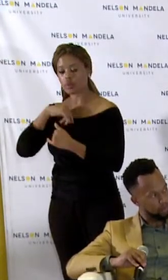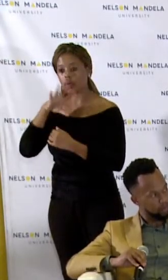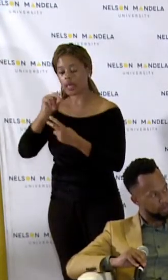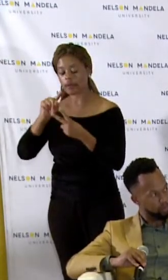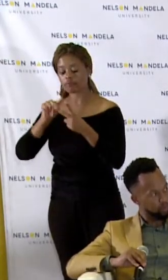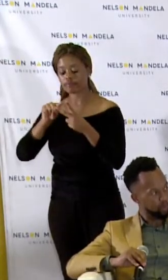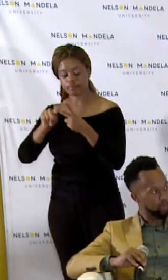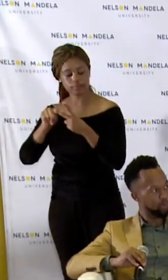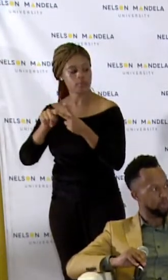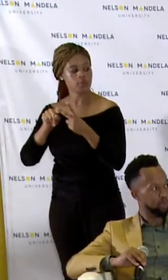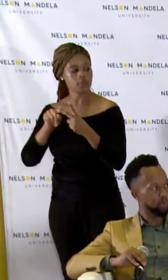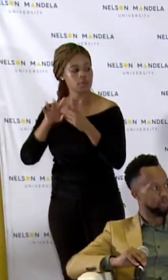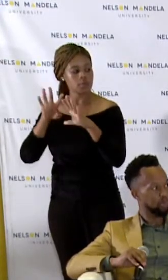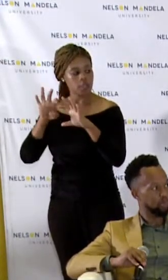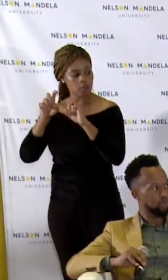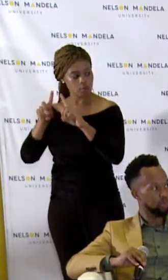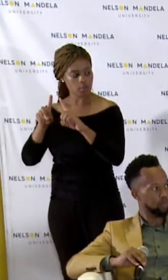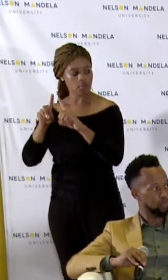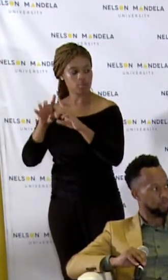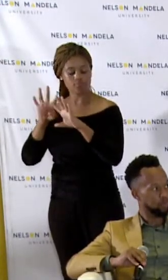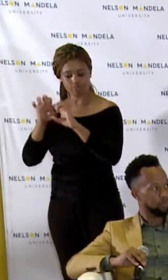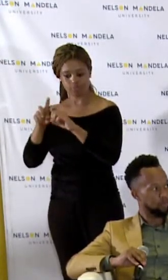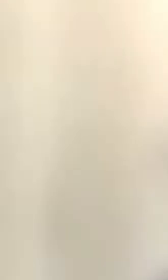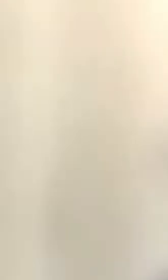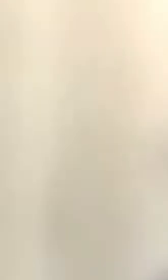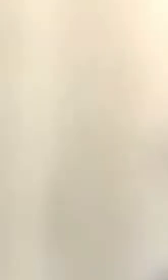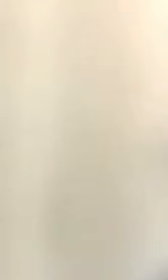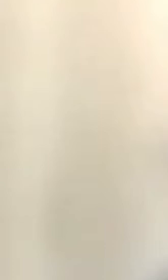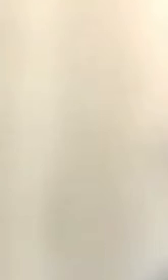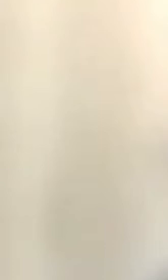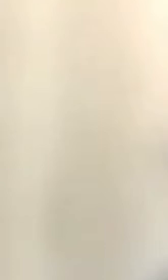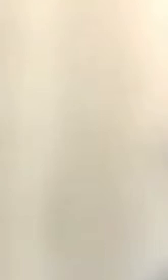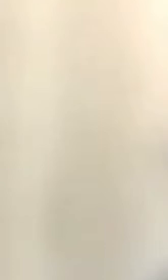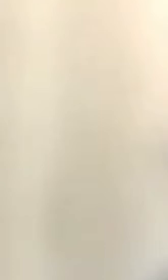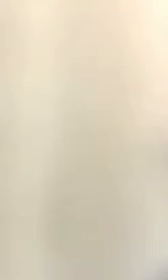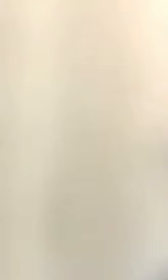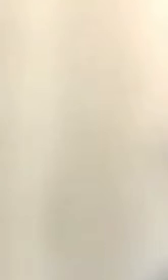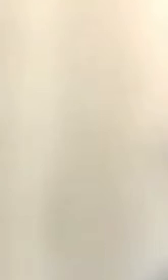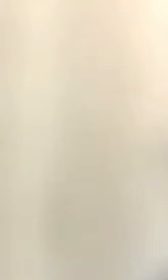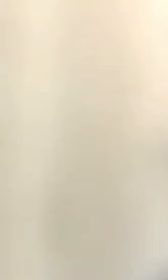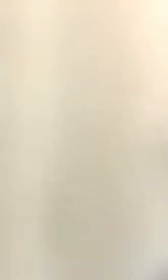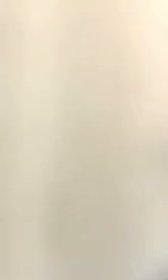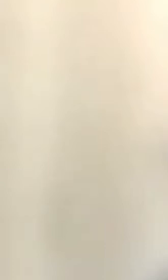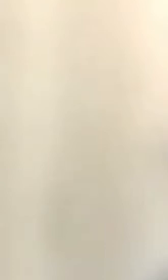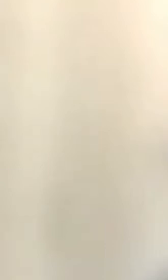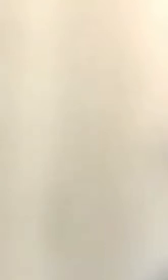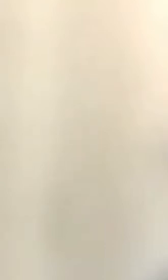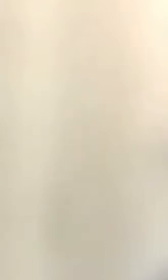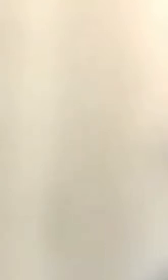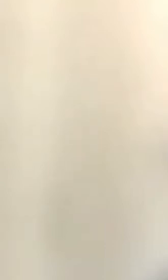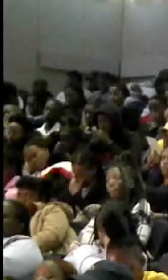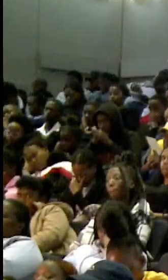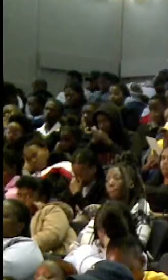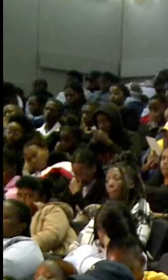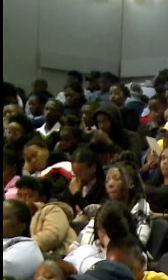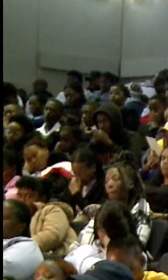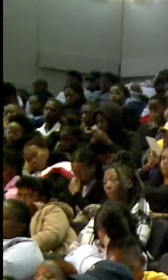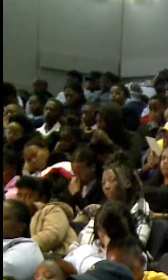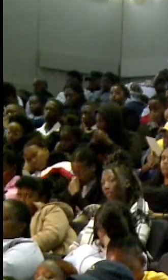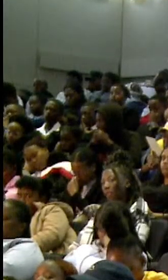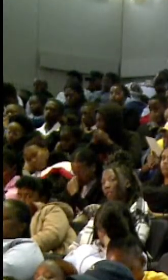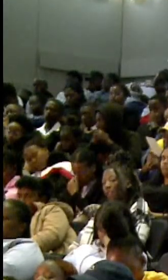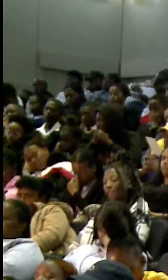then secondly, education, education, education. I don't even want to underrepresent the importance